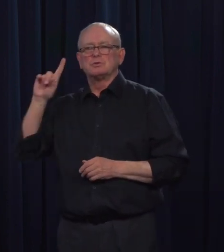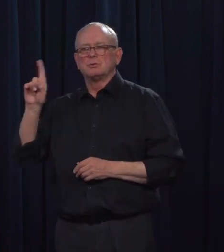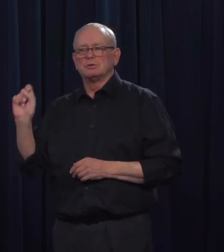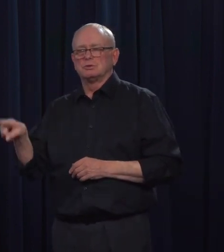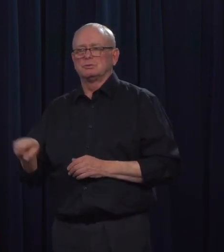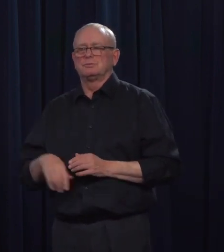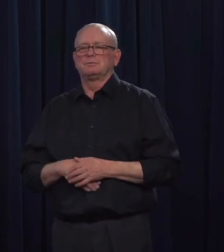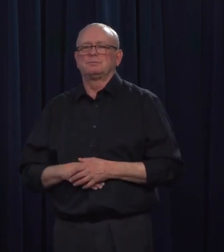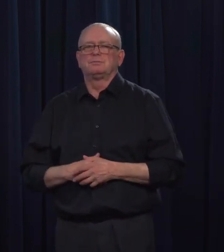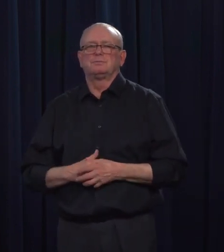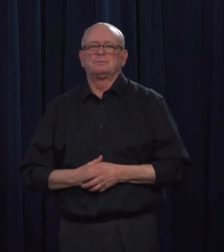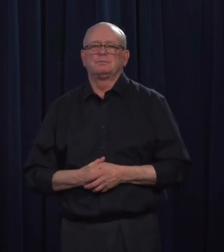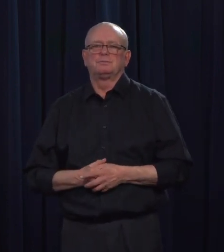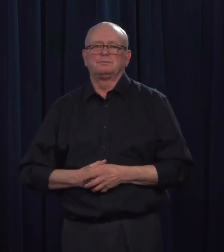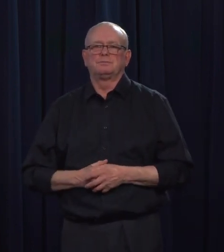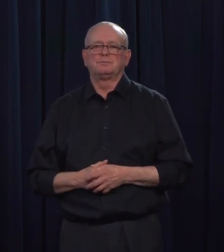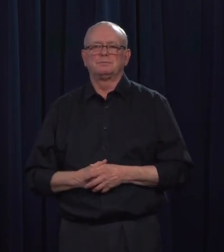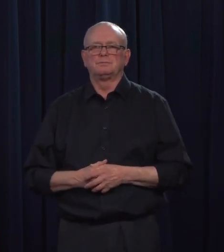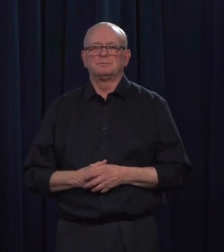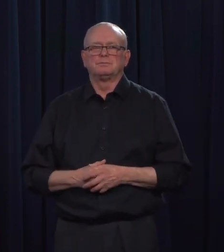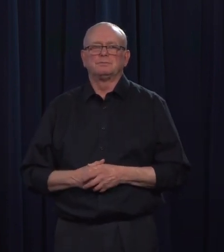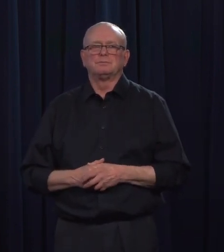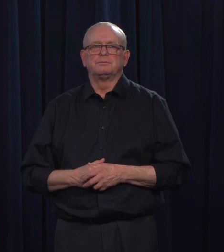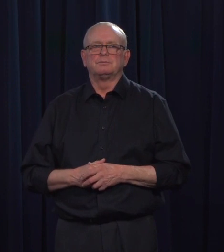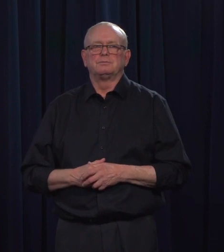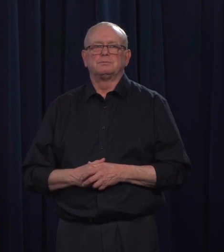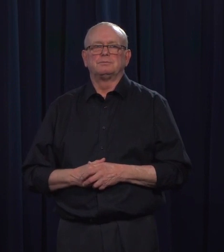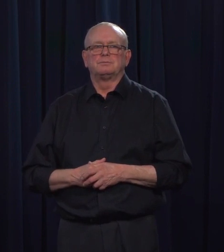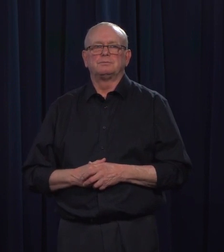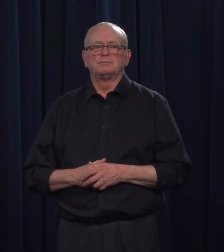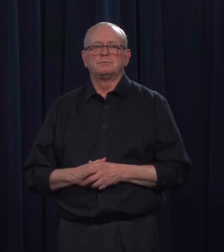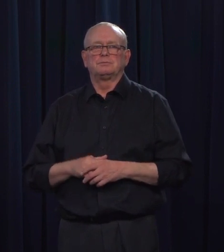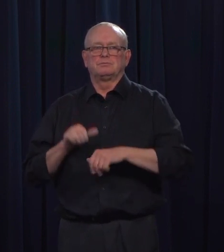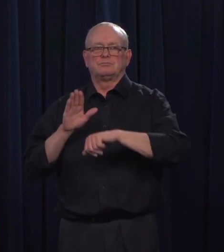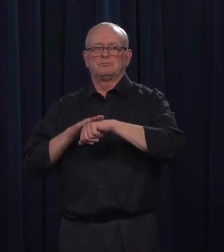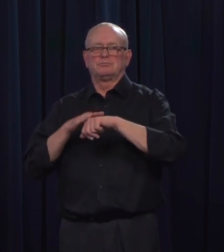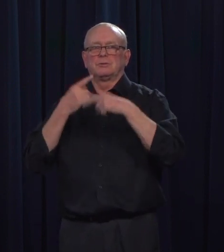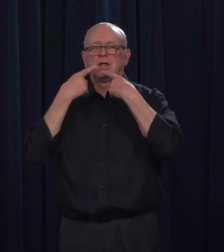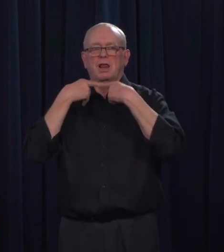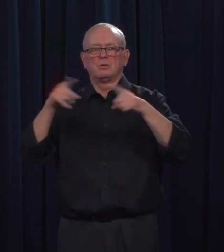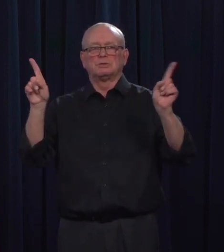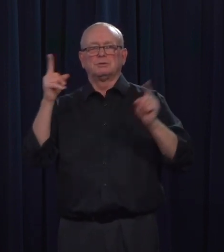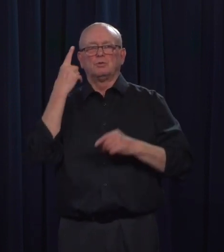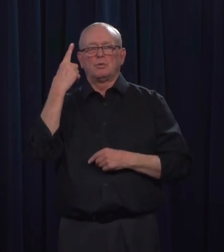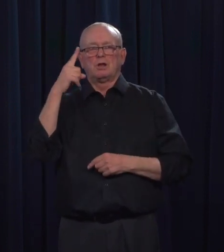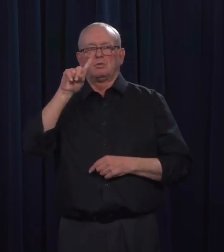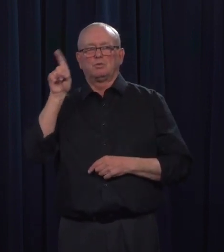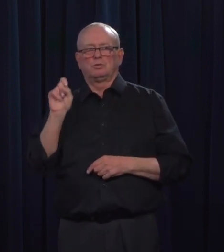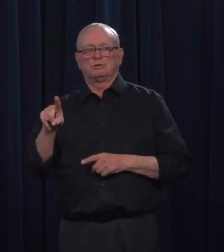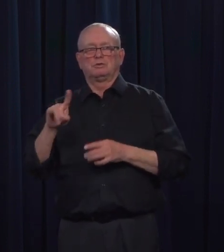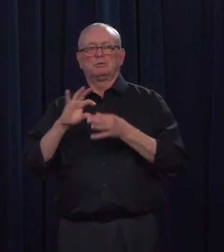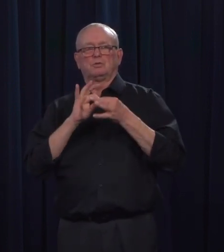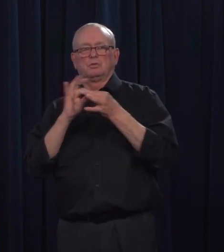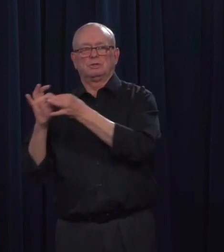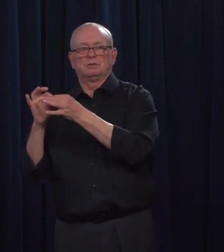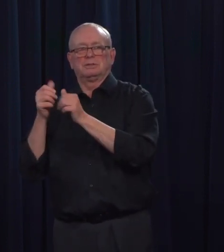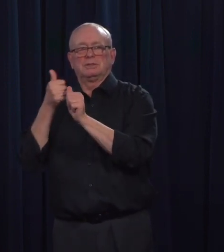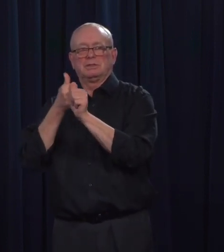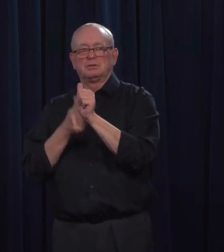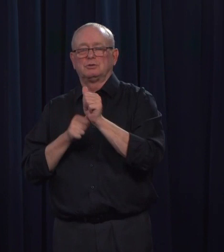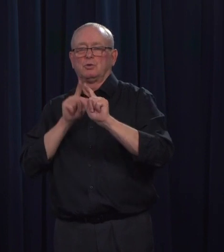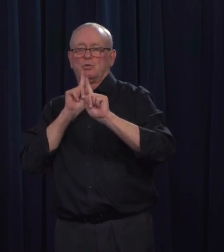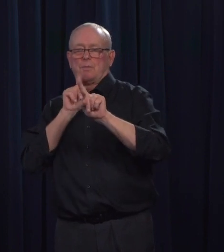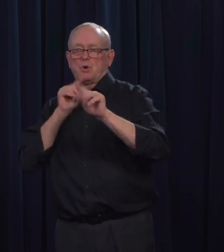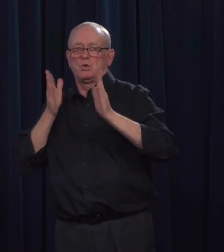to anyone who may have missed the earlier announcement, due to time, we are only taking one question with no follow-up. Our next question is Tyler Dawson with the